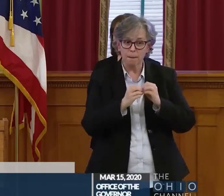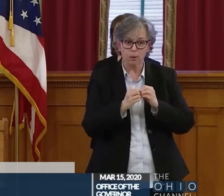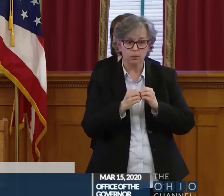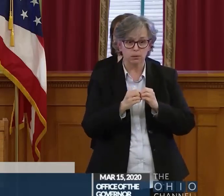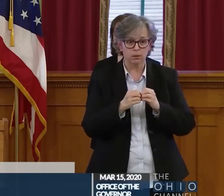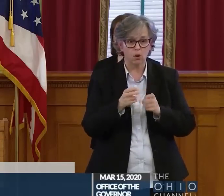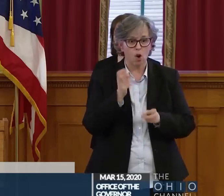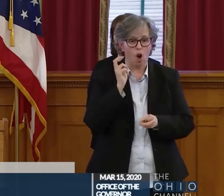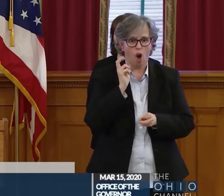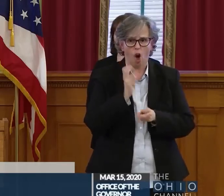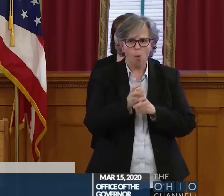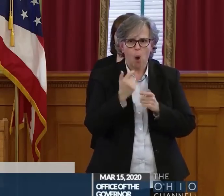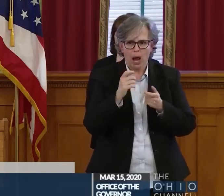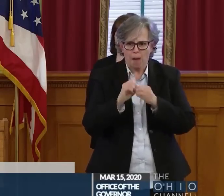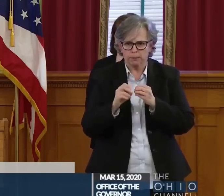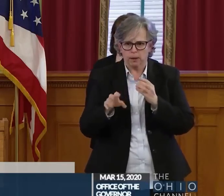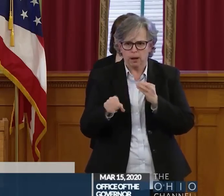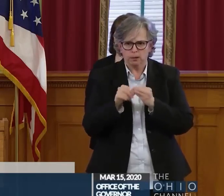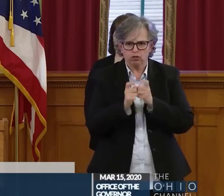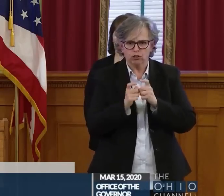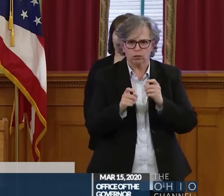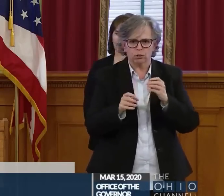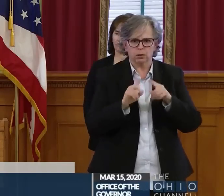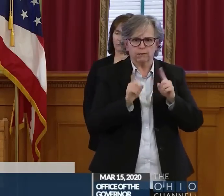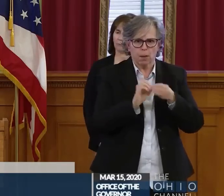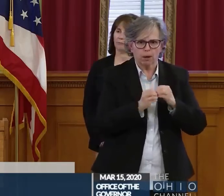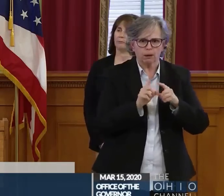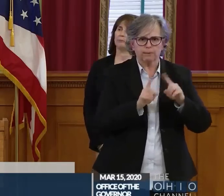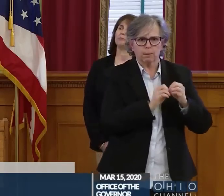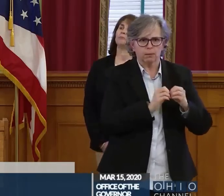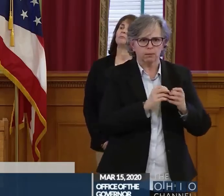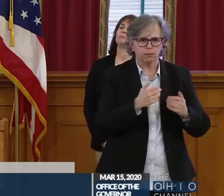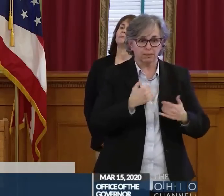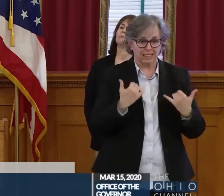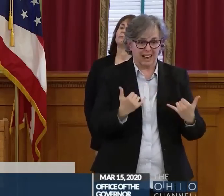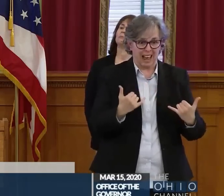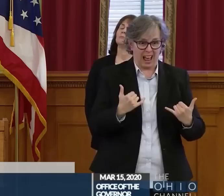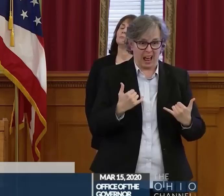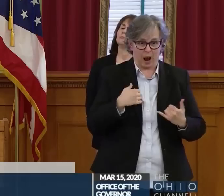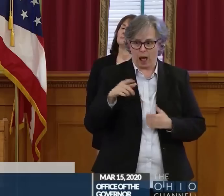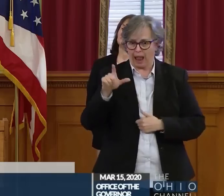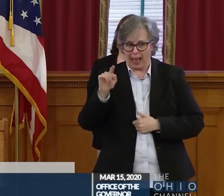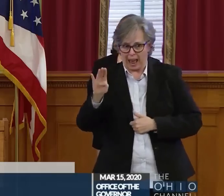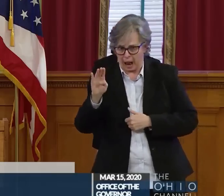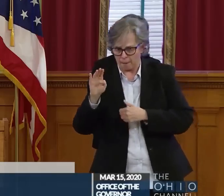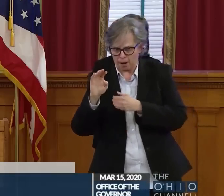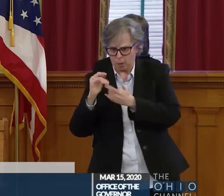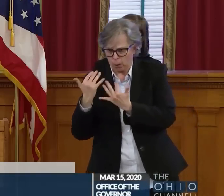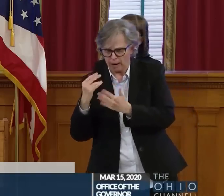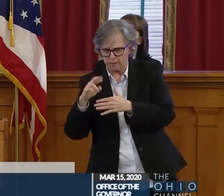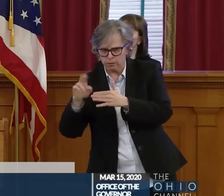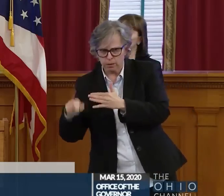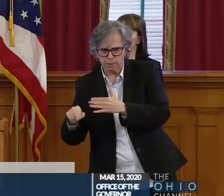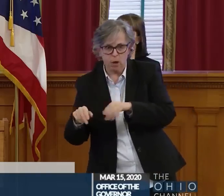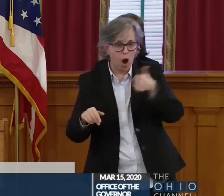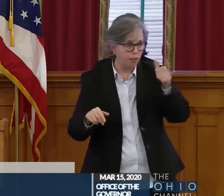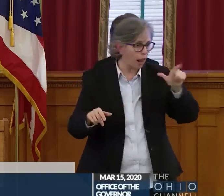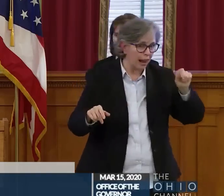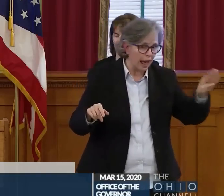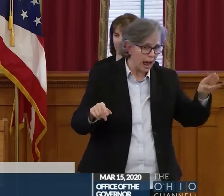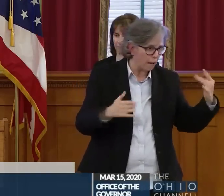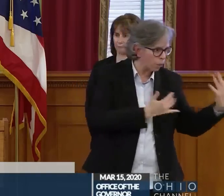so quickly. We have data from our labs. We're still awaiting some of the private data, but I'll give you what we knew as